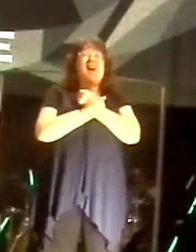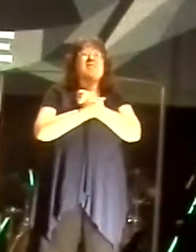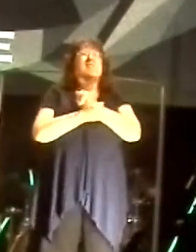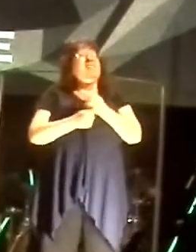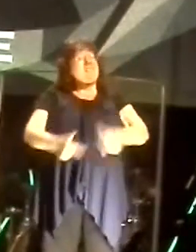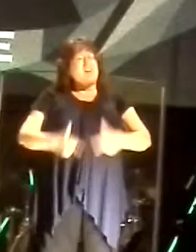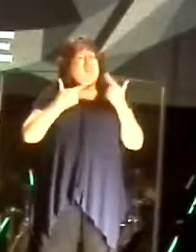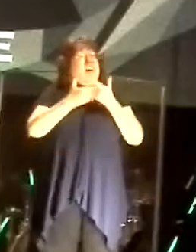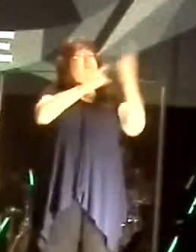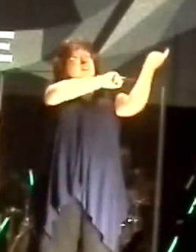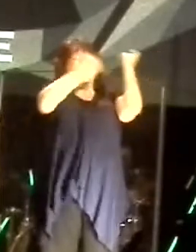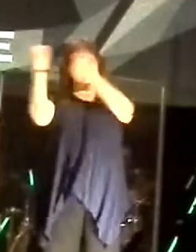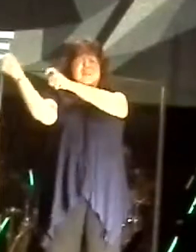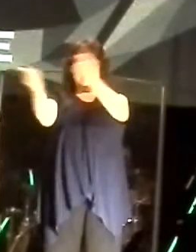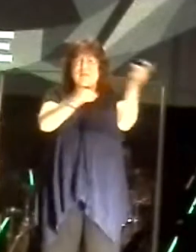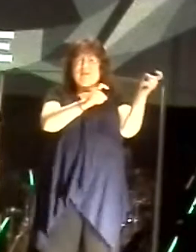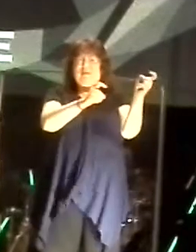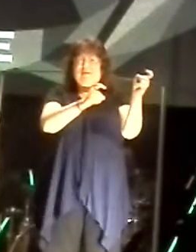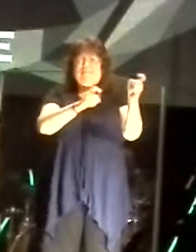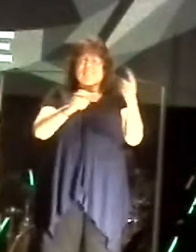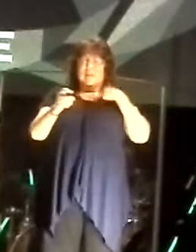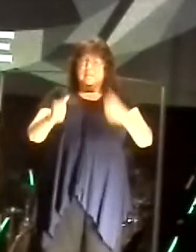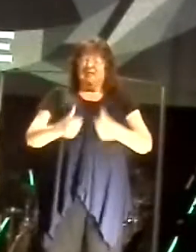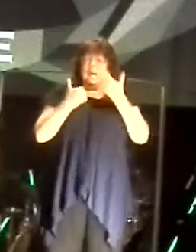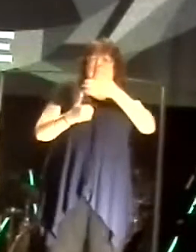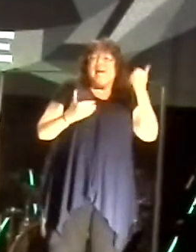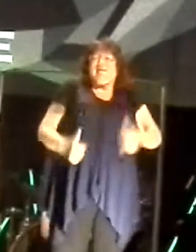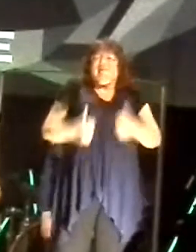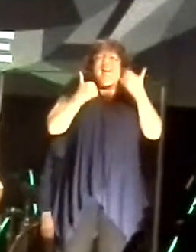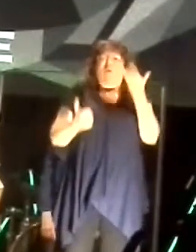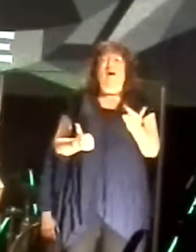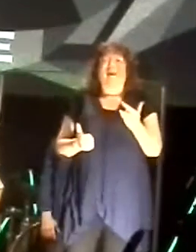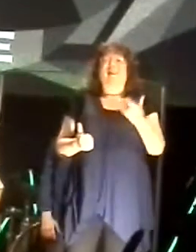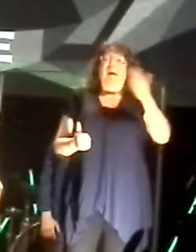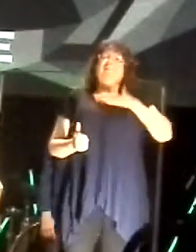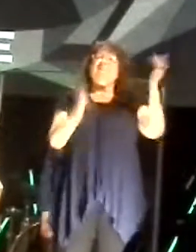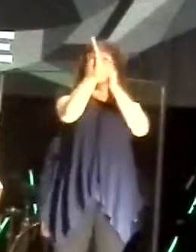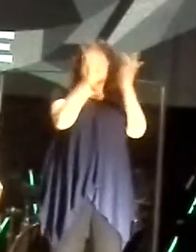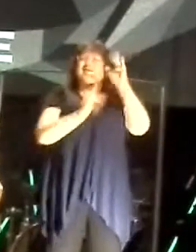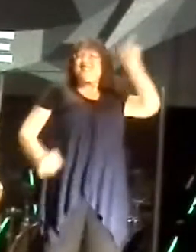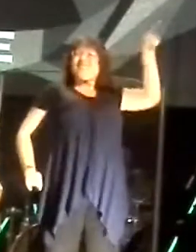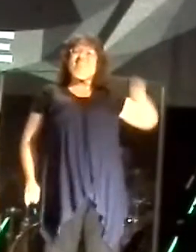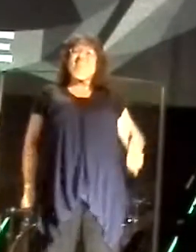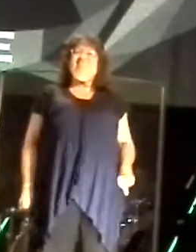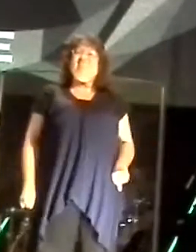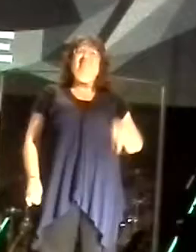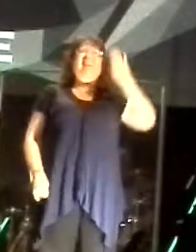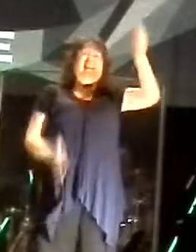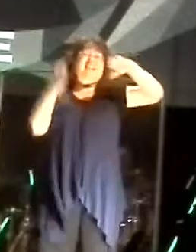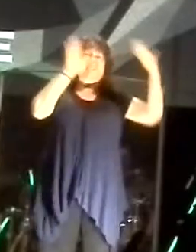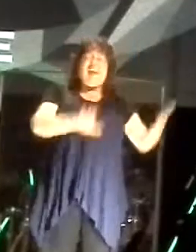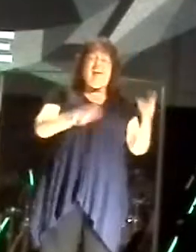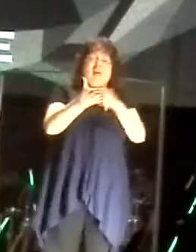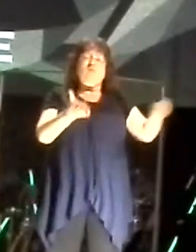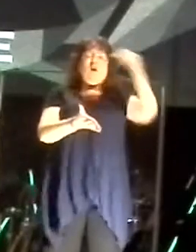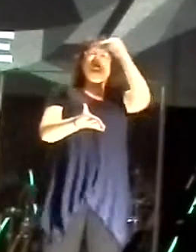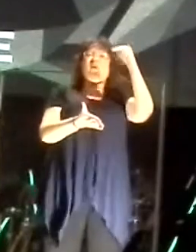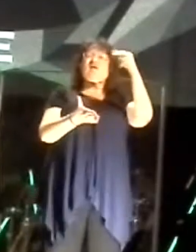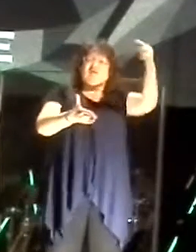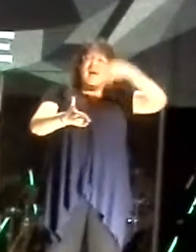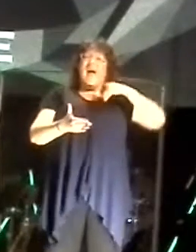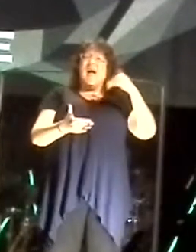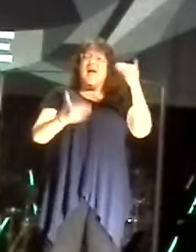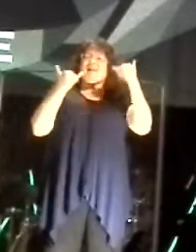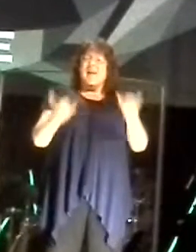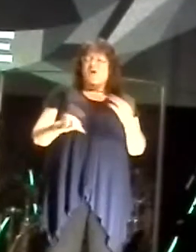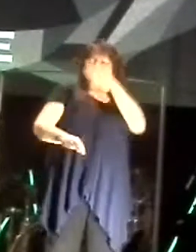of the life that He has given us. I'm living my best life because of my Jesus and His death and His resurrection that I